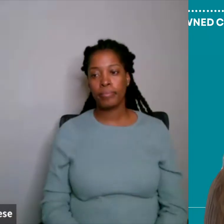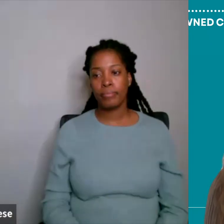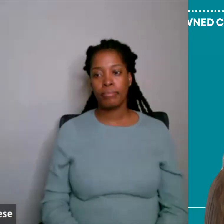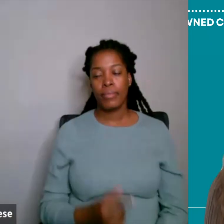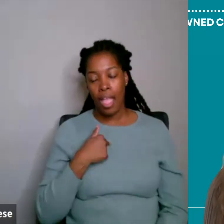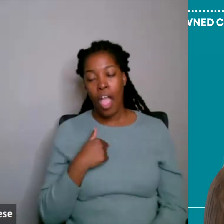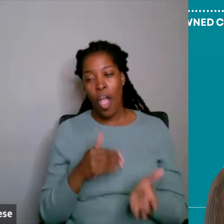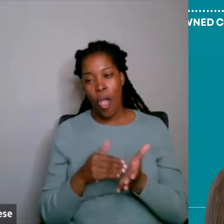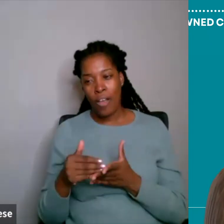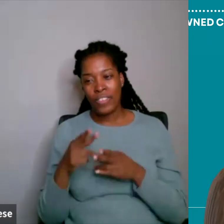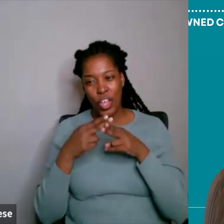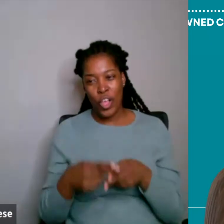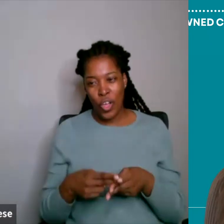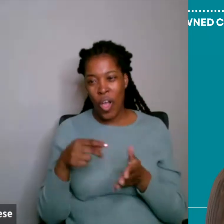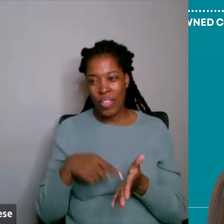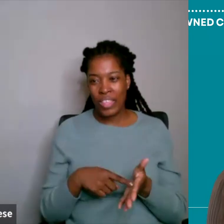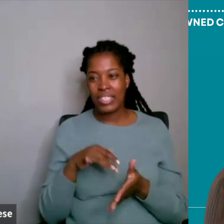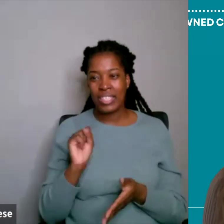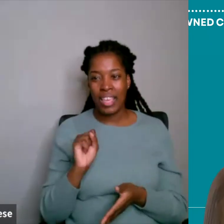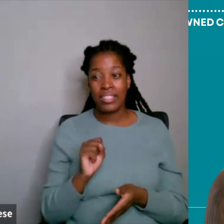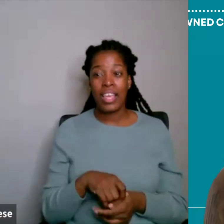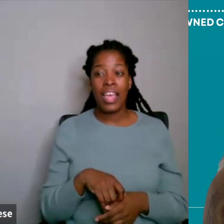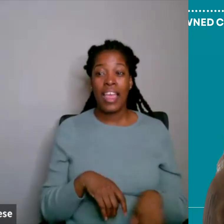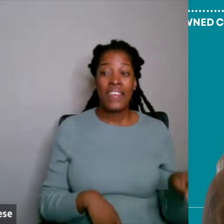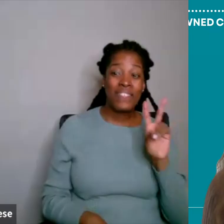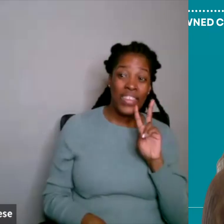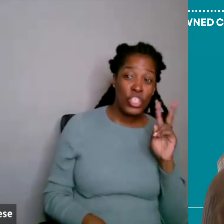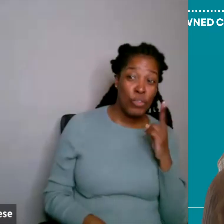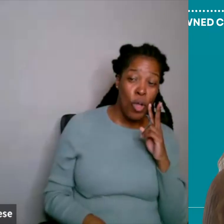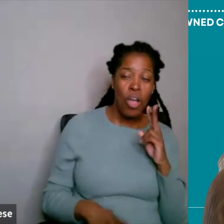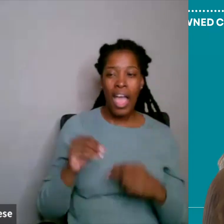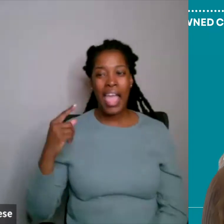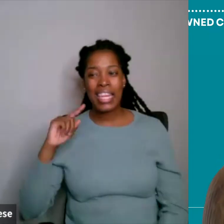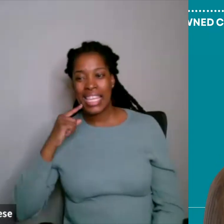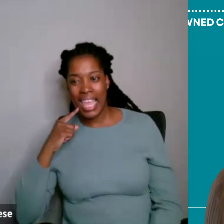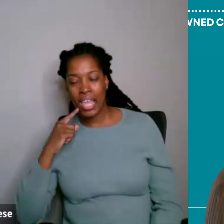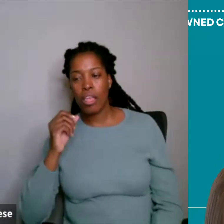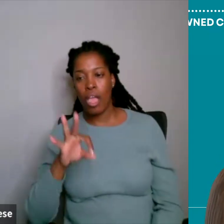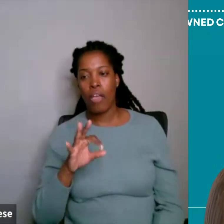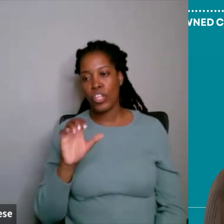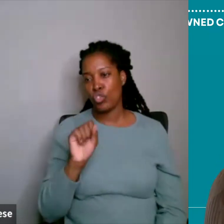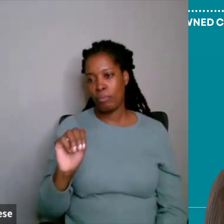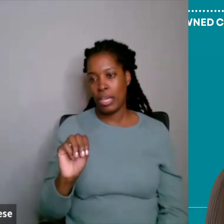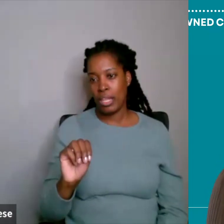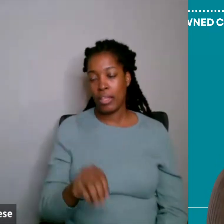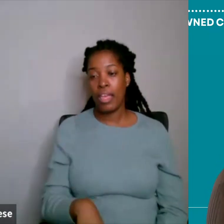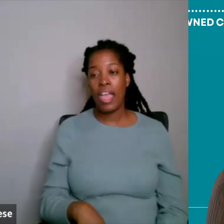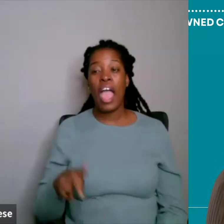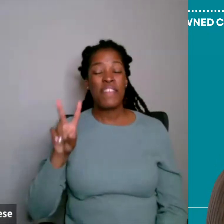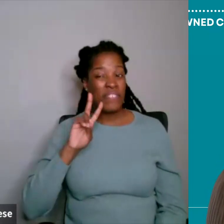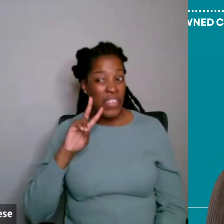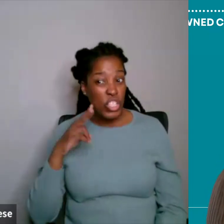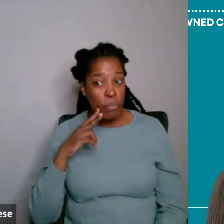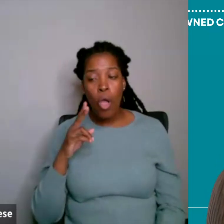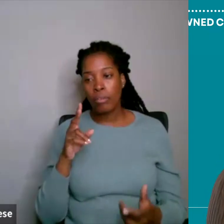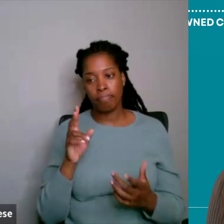refer to this as the vegetables and candy of social media. The vegetables are a staple